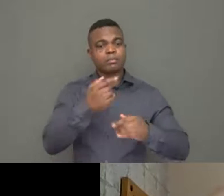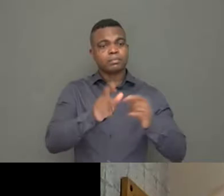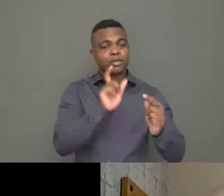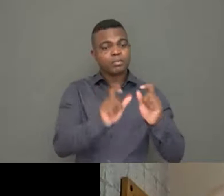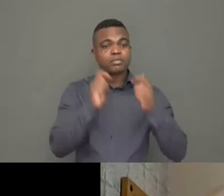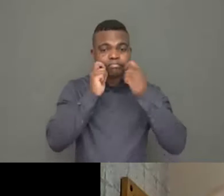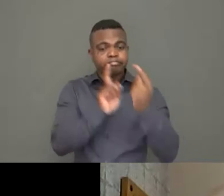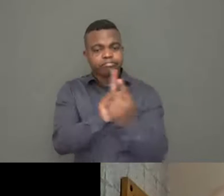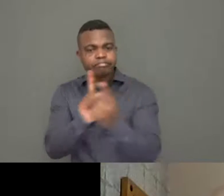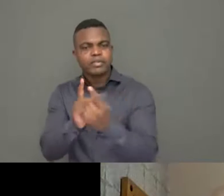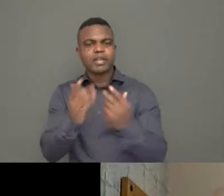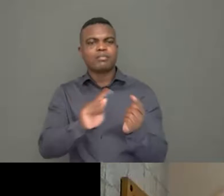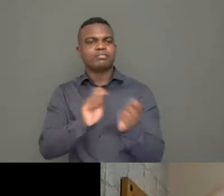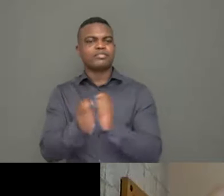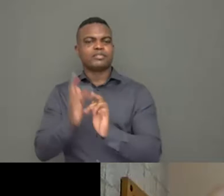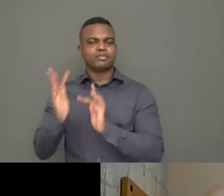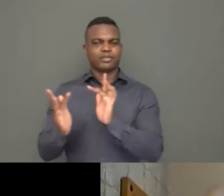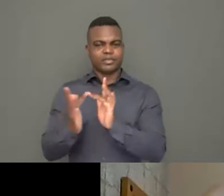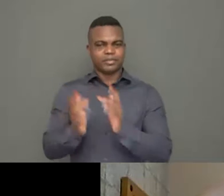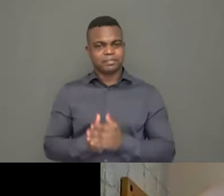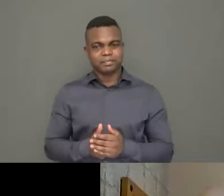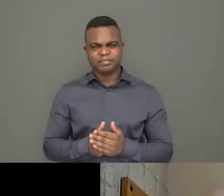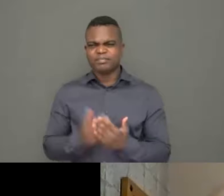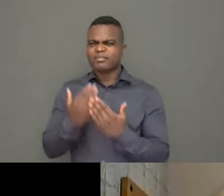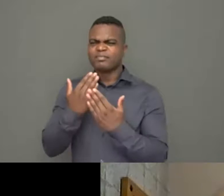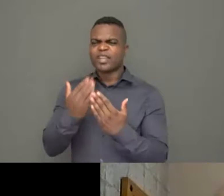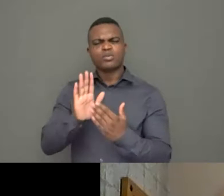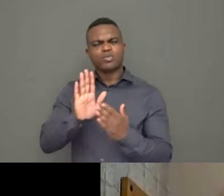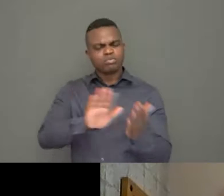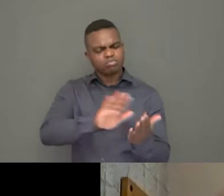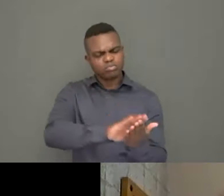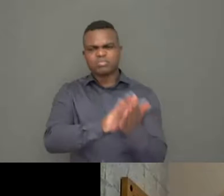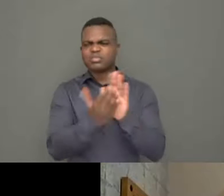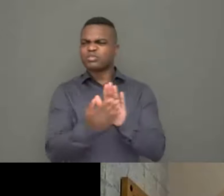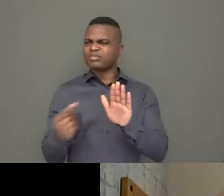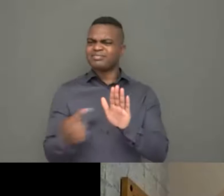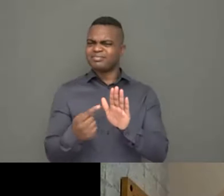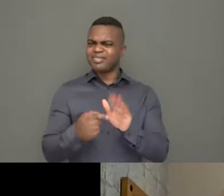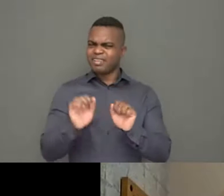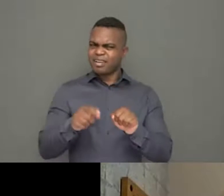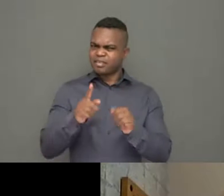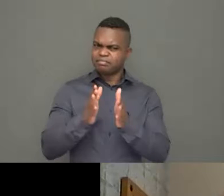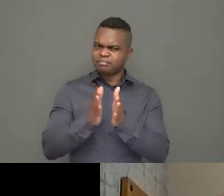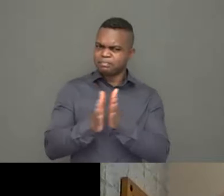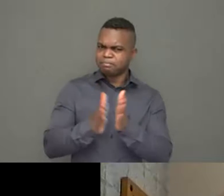to the diocese by having you then rather than an international volunteer?